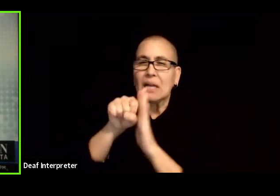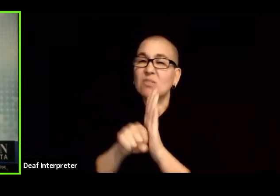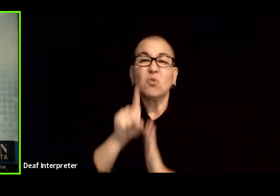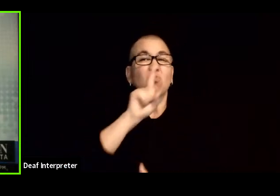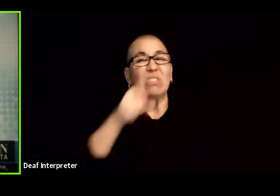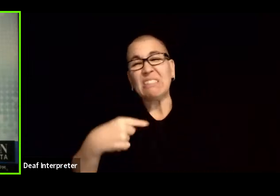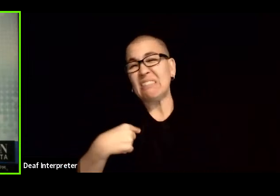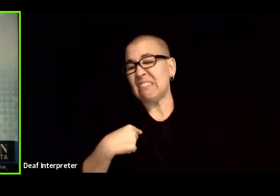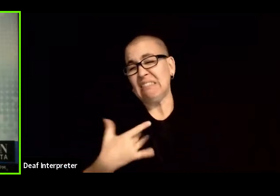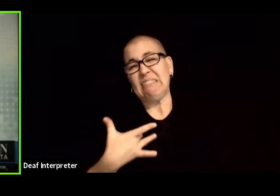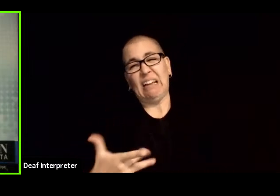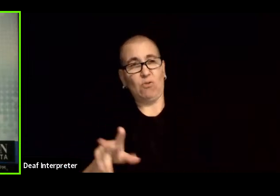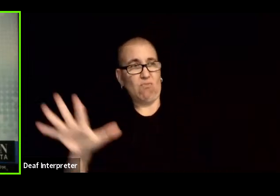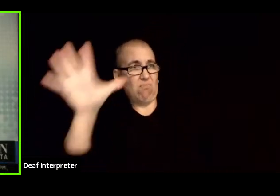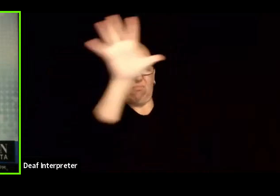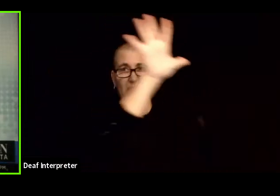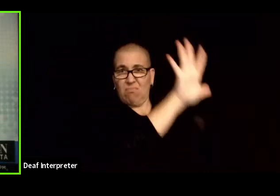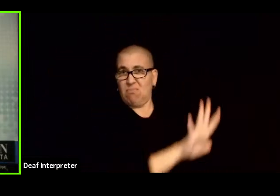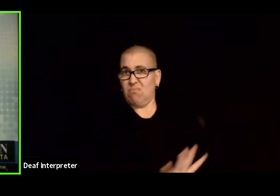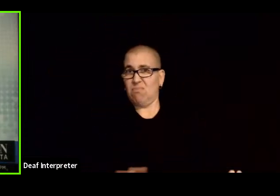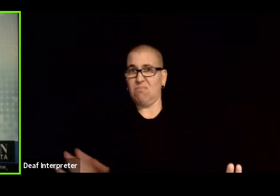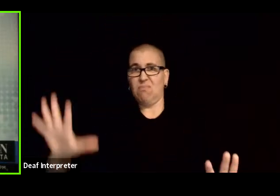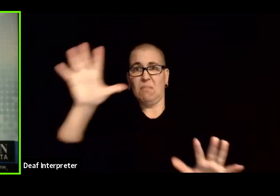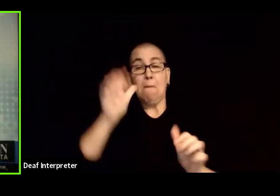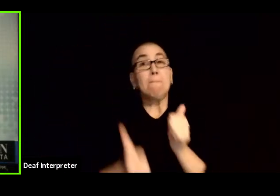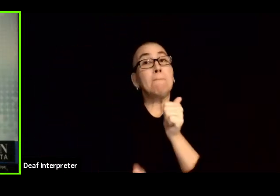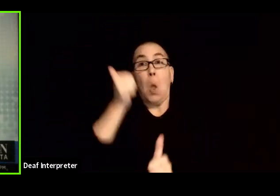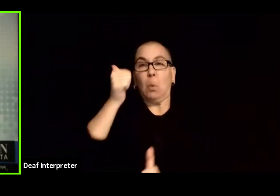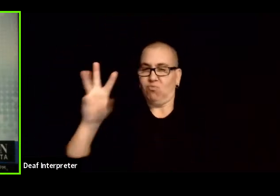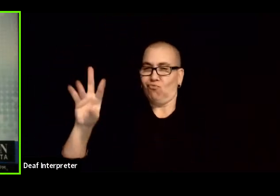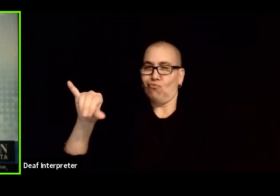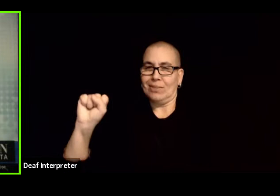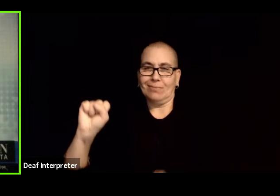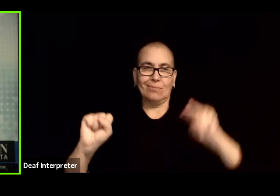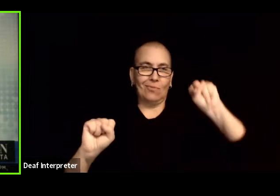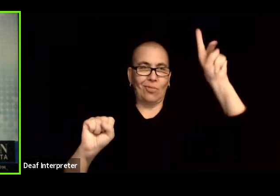a little too much overlap between the two.